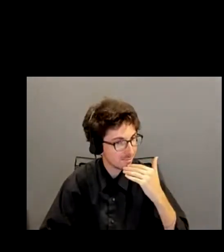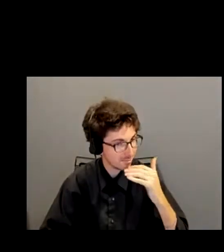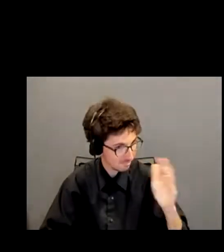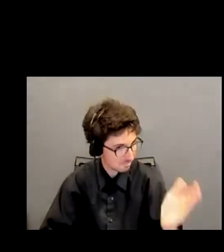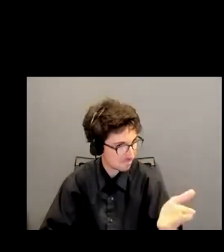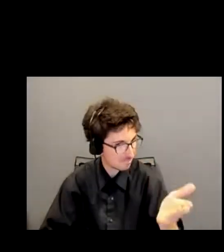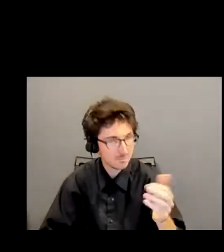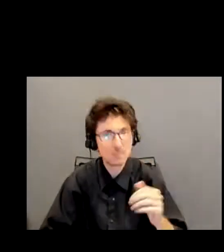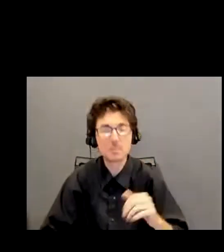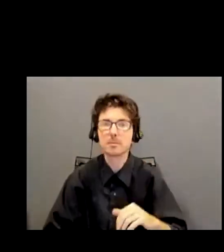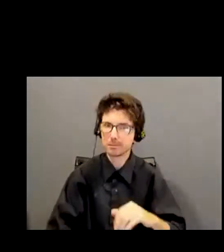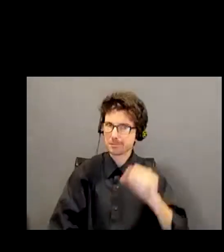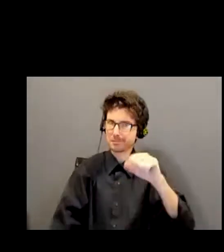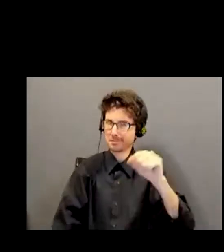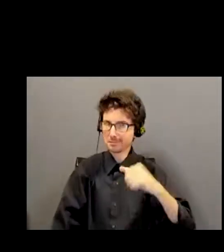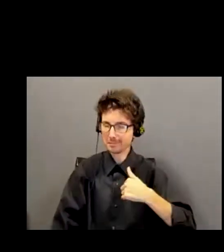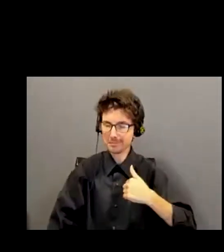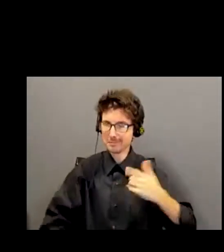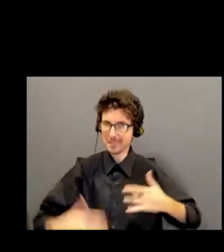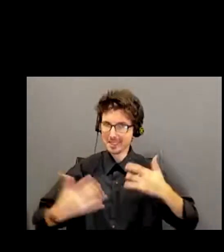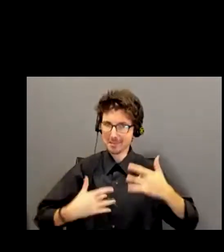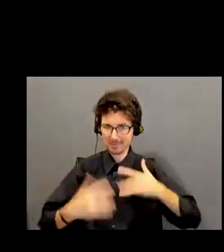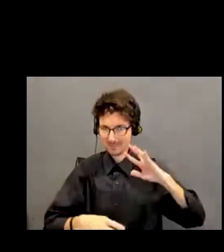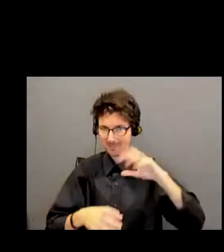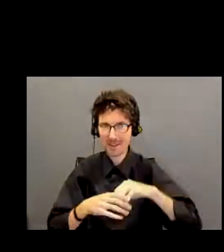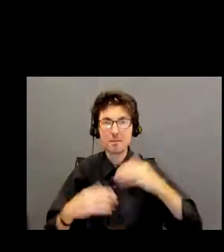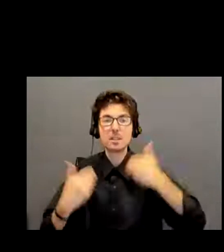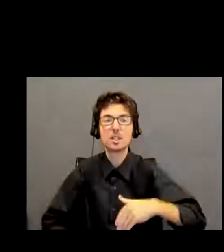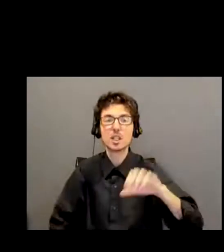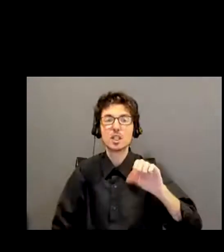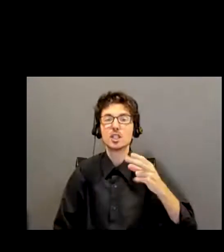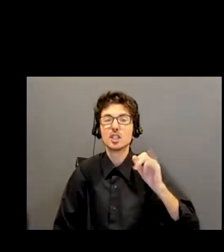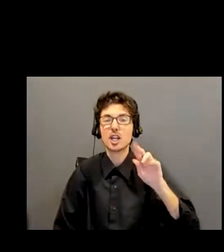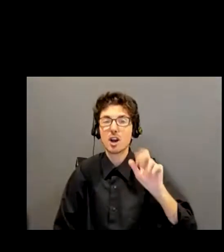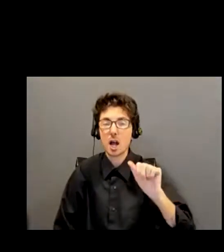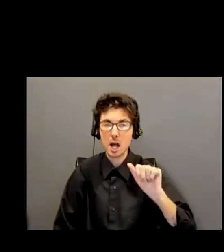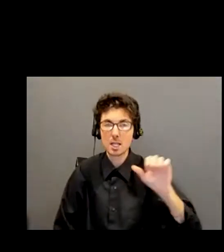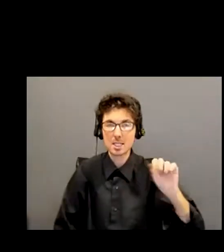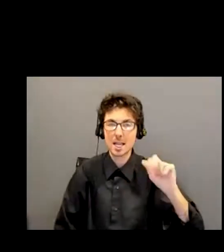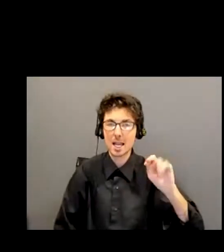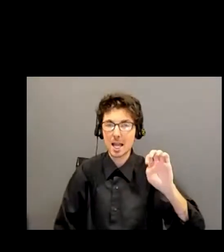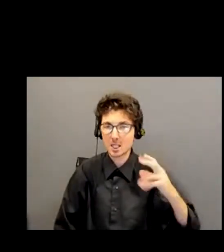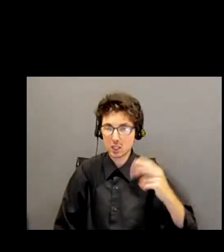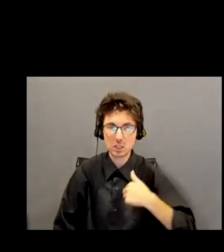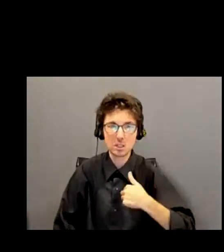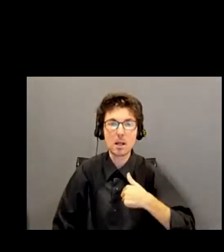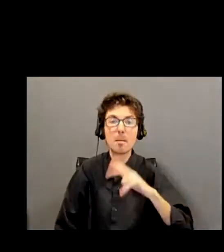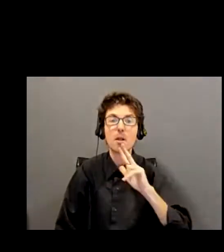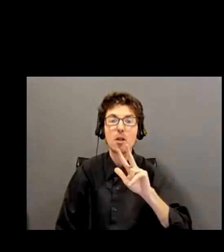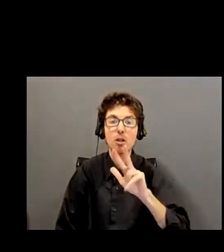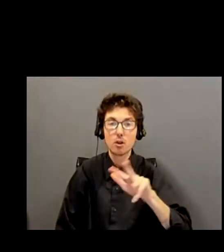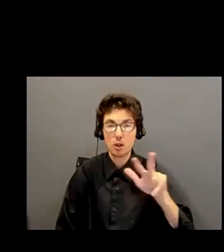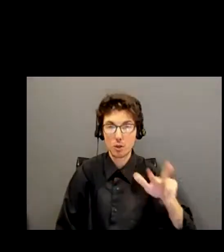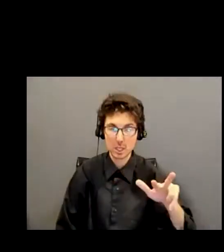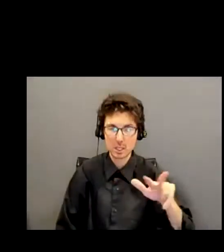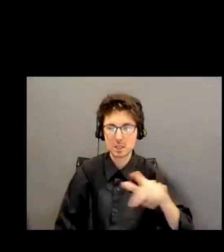this extremely important event. My name is Shira Senesh. I'm 33 years old, and I am, as Odelia said,